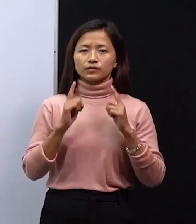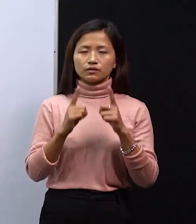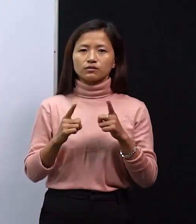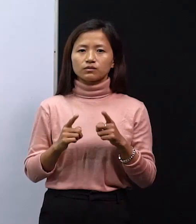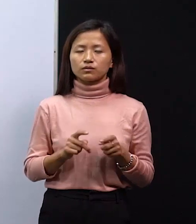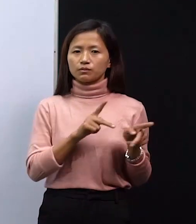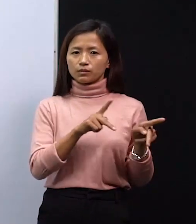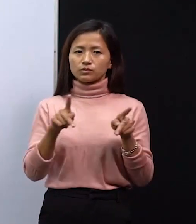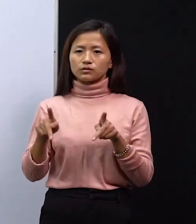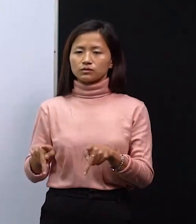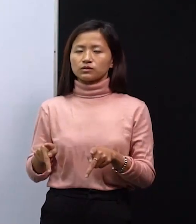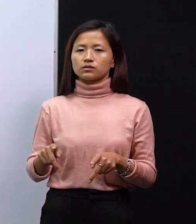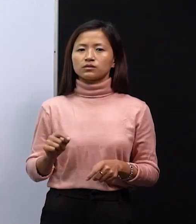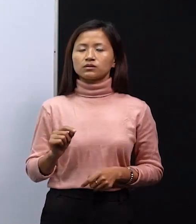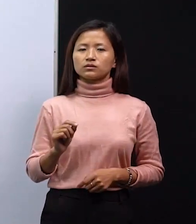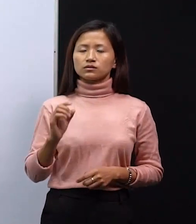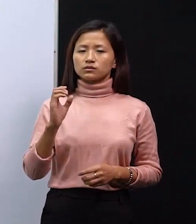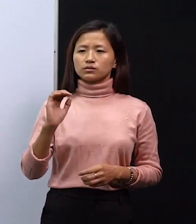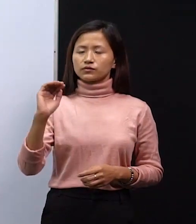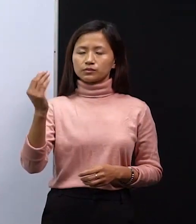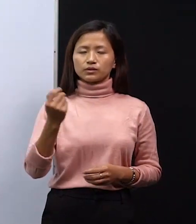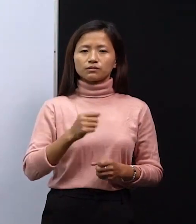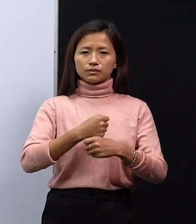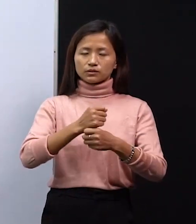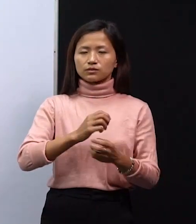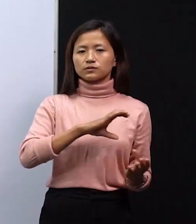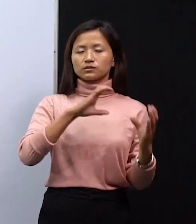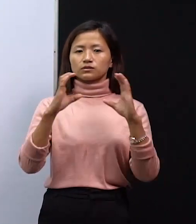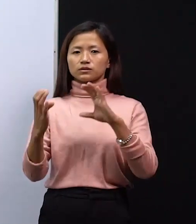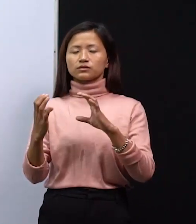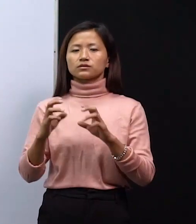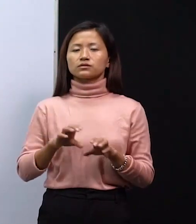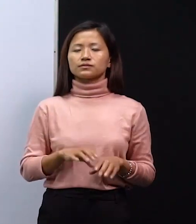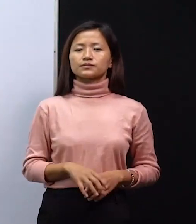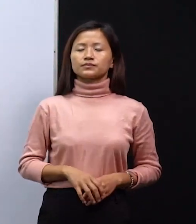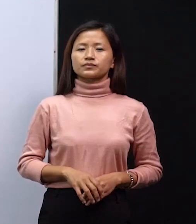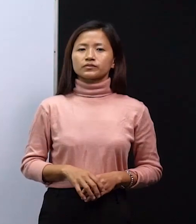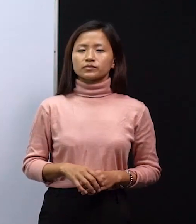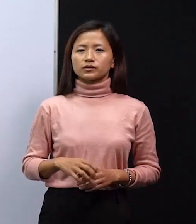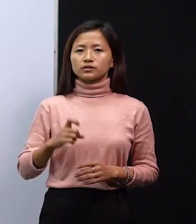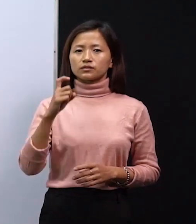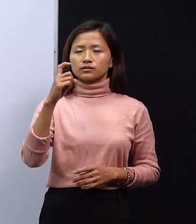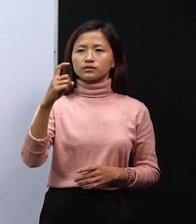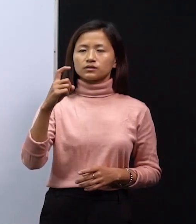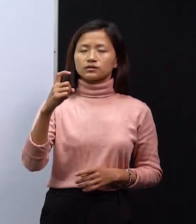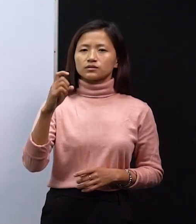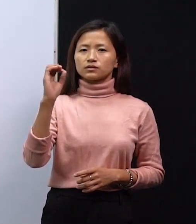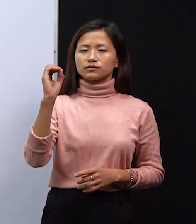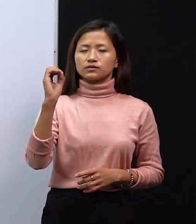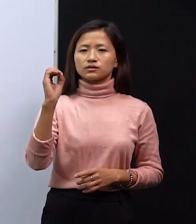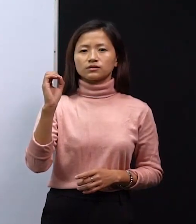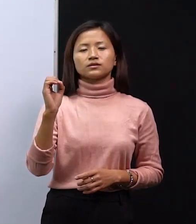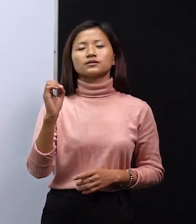it possible to use identities, we have to make some changes. So what I'm going to do here is, I'm going to change this to 70 plus